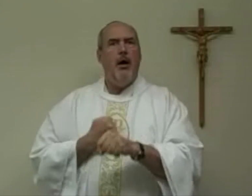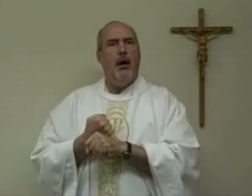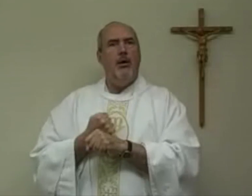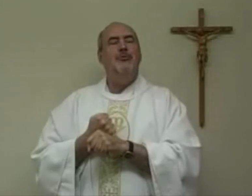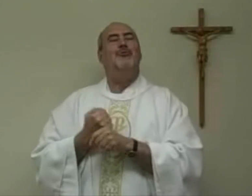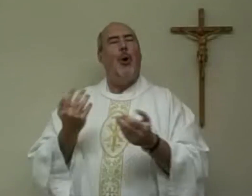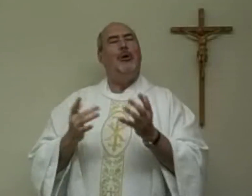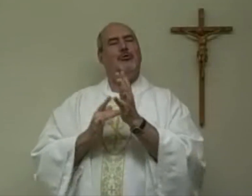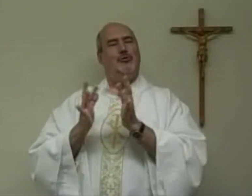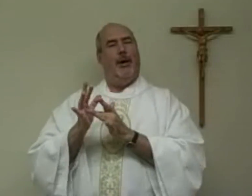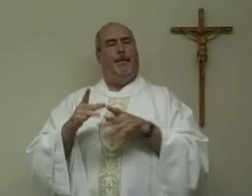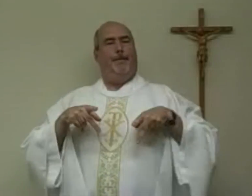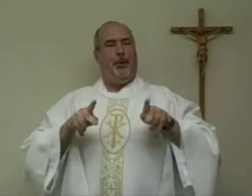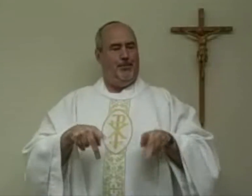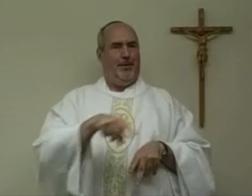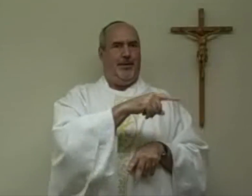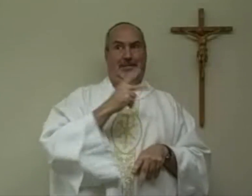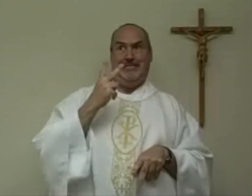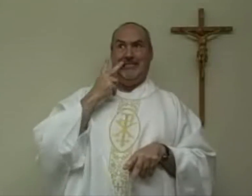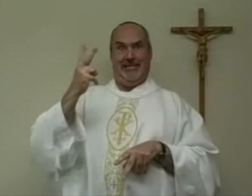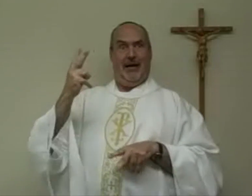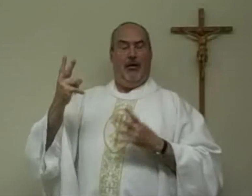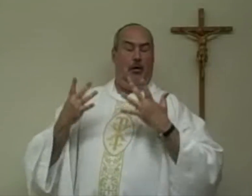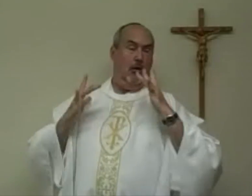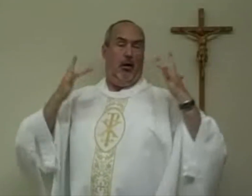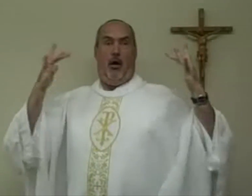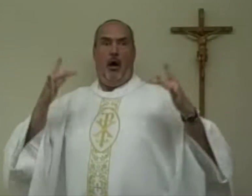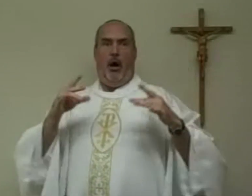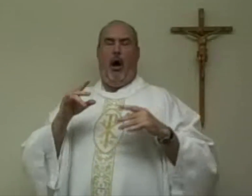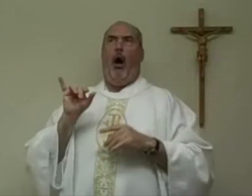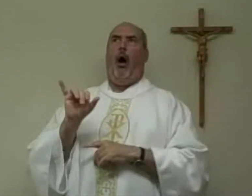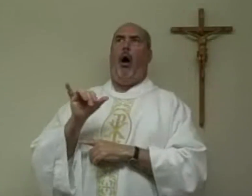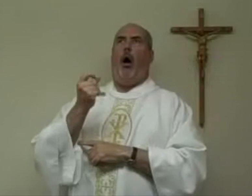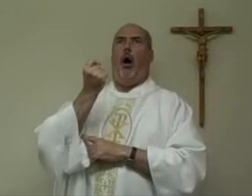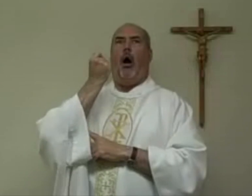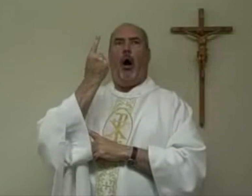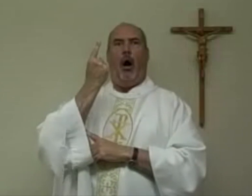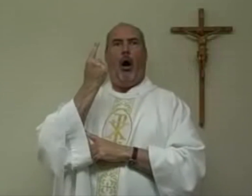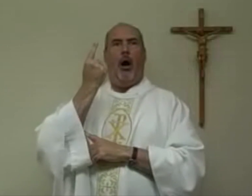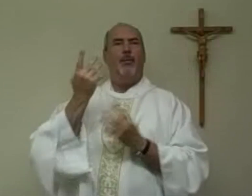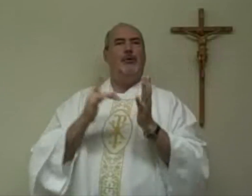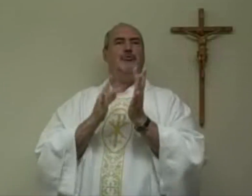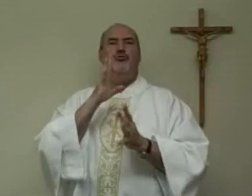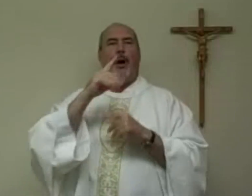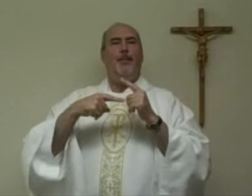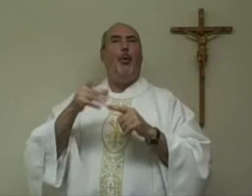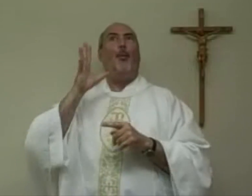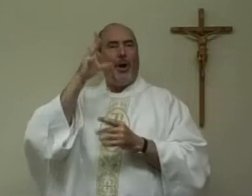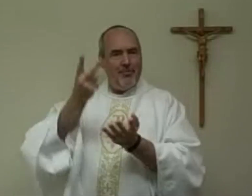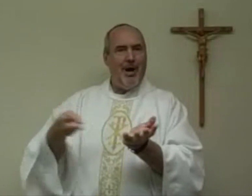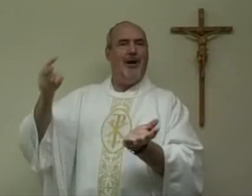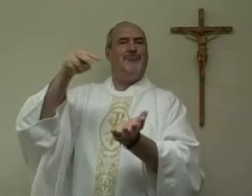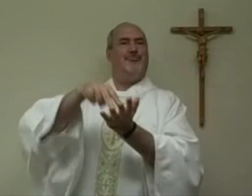And to help keep them from being too caught up in their grief when that happened, he let them see him